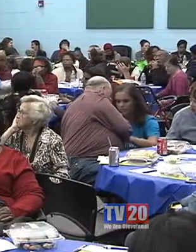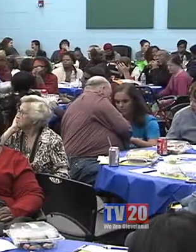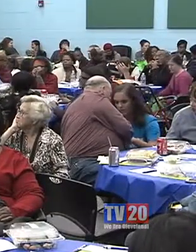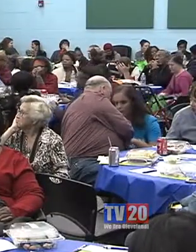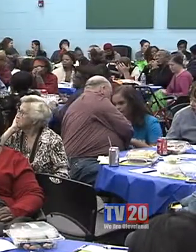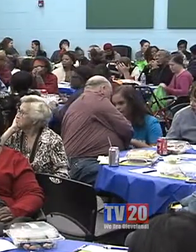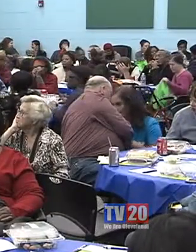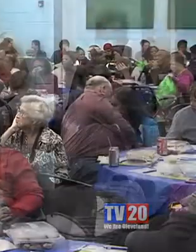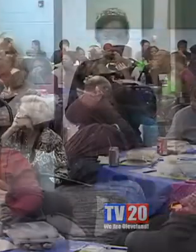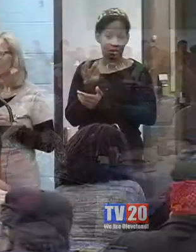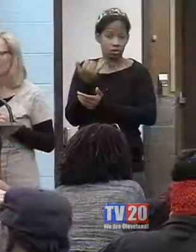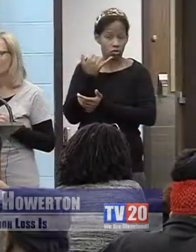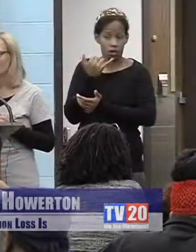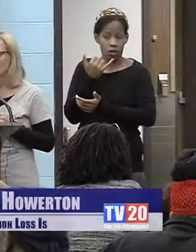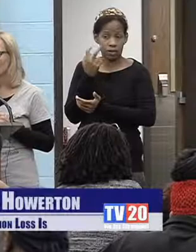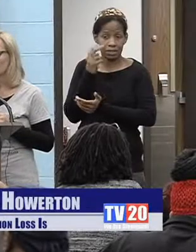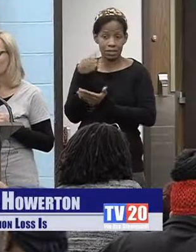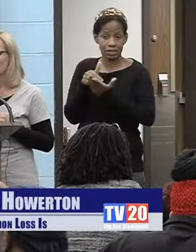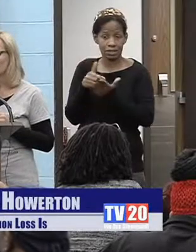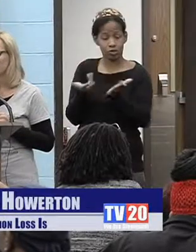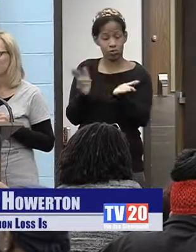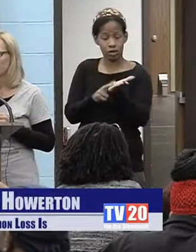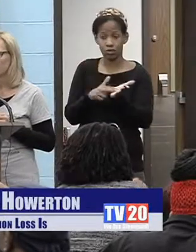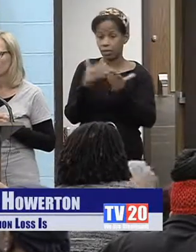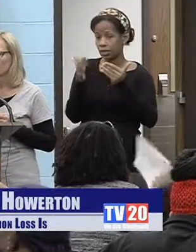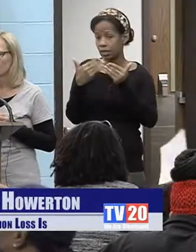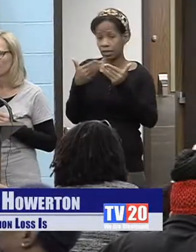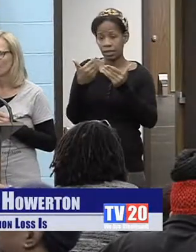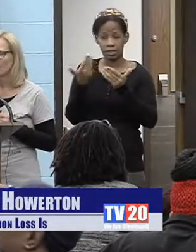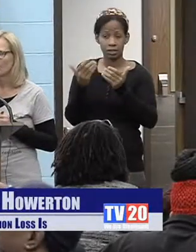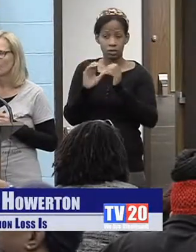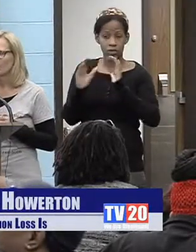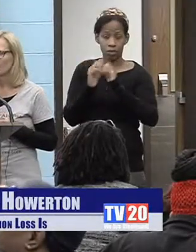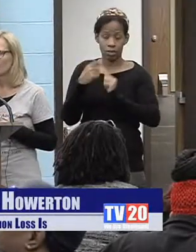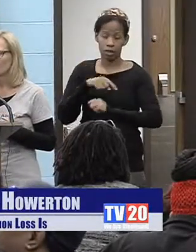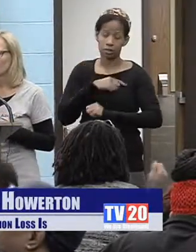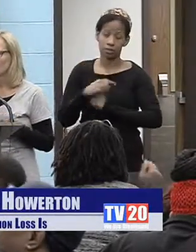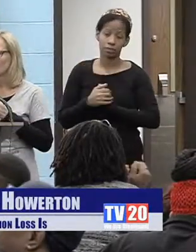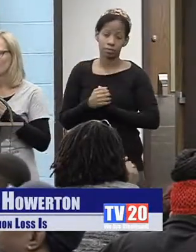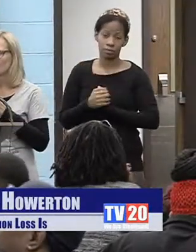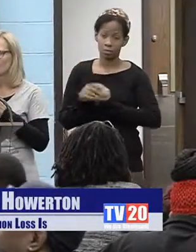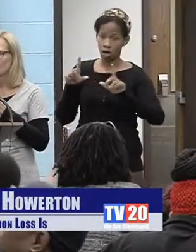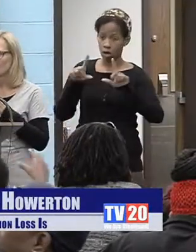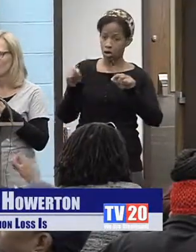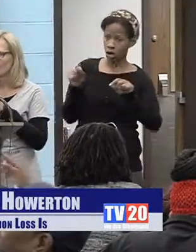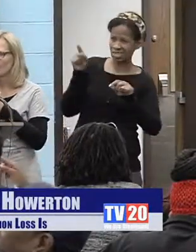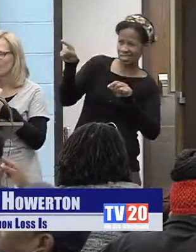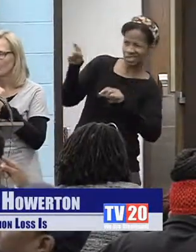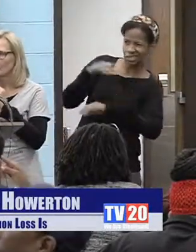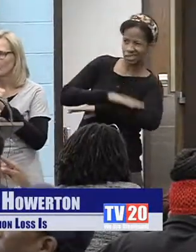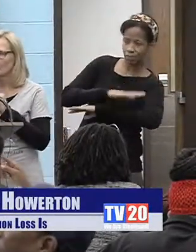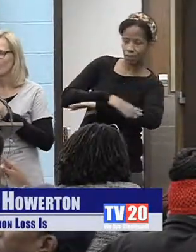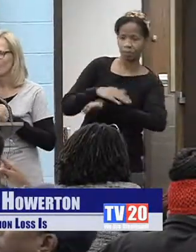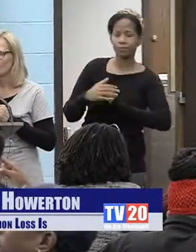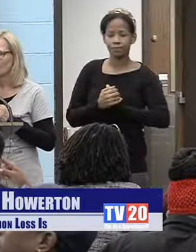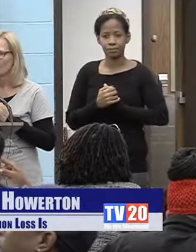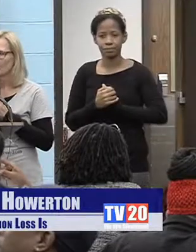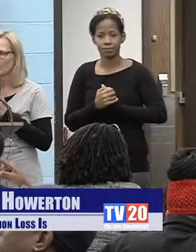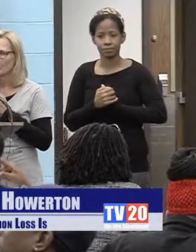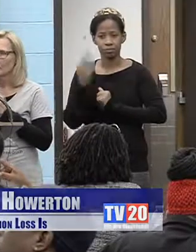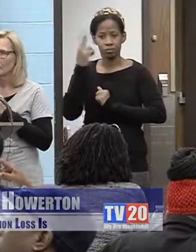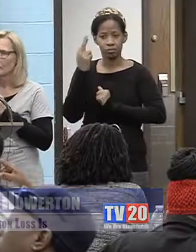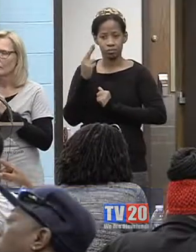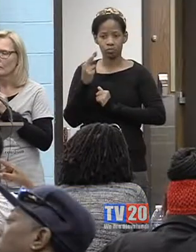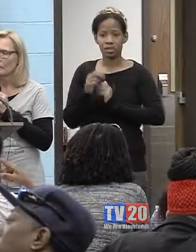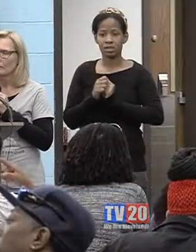can call the Sight Center and register. It's easy to do. There's cards out on the table with a lifesaver. The reason why